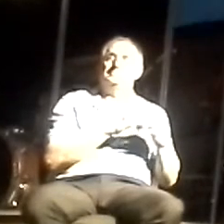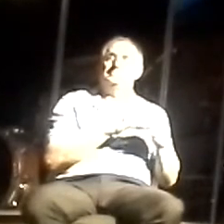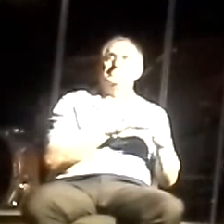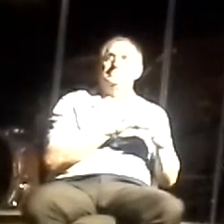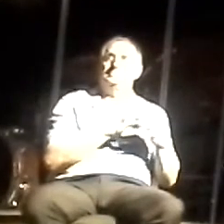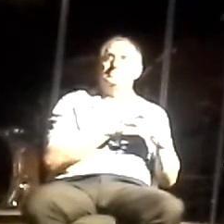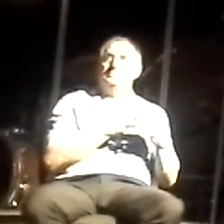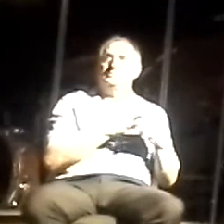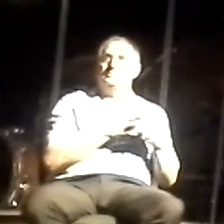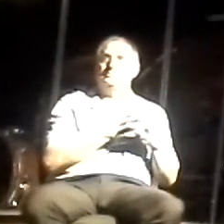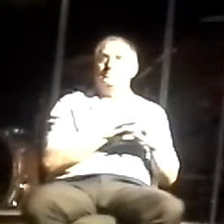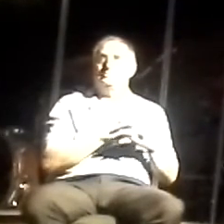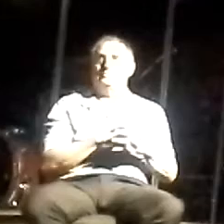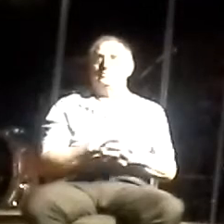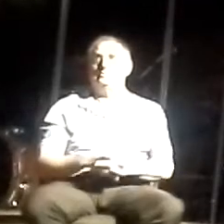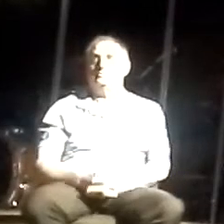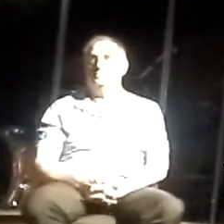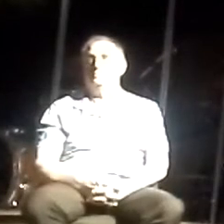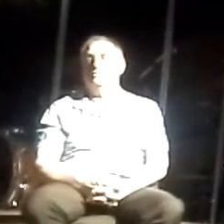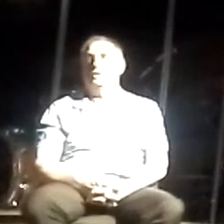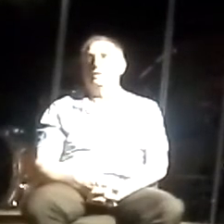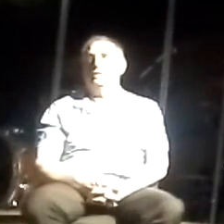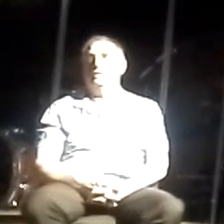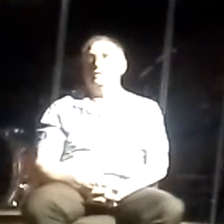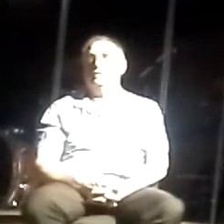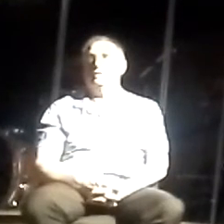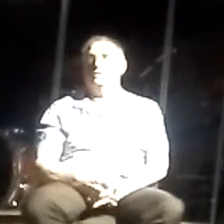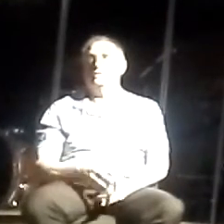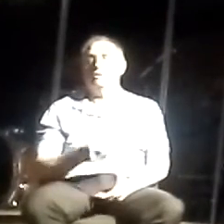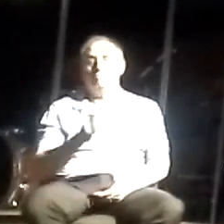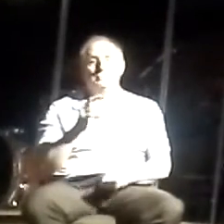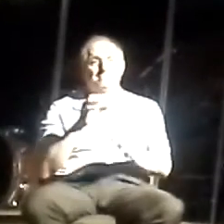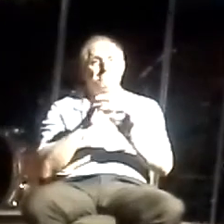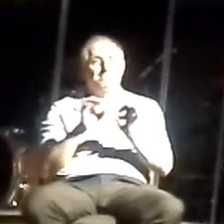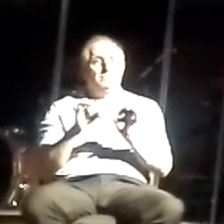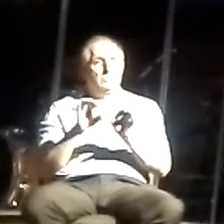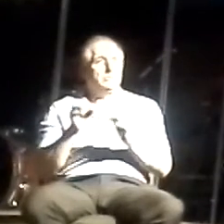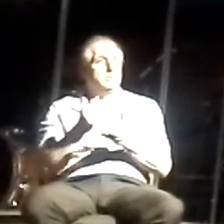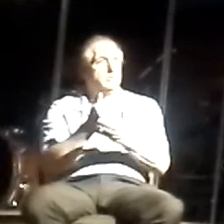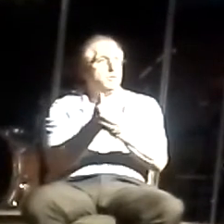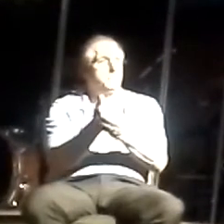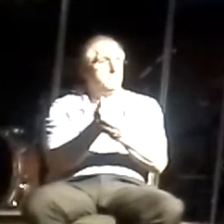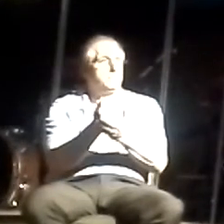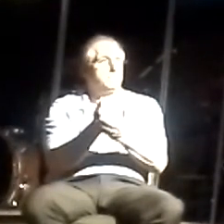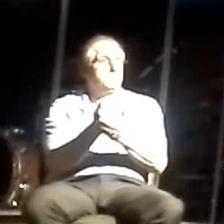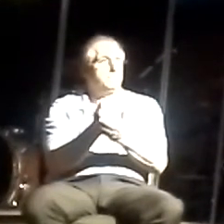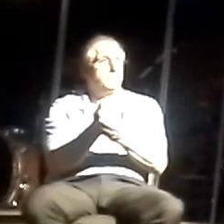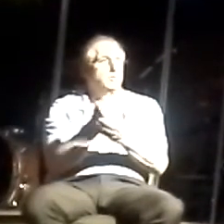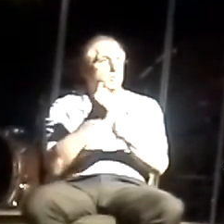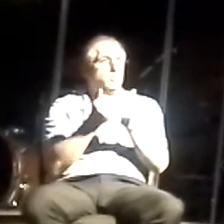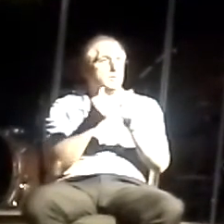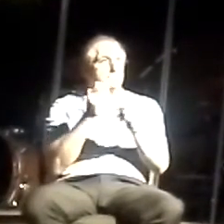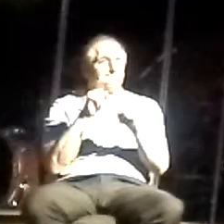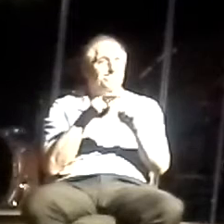So, let me just run through a couple of statements to maybe help you see what seat you're